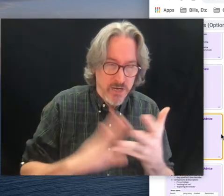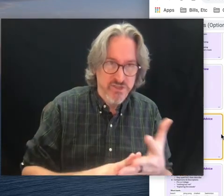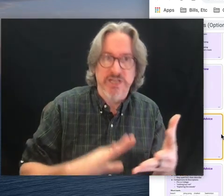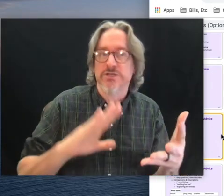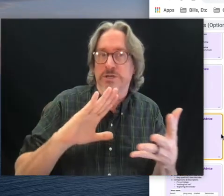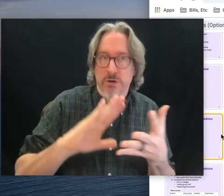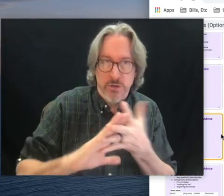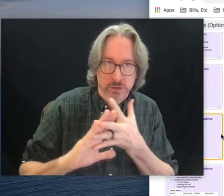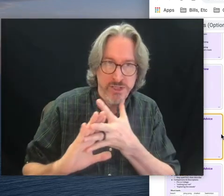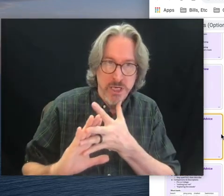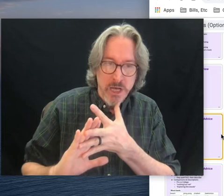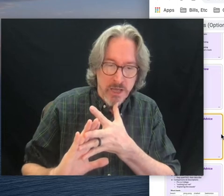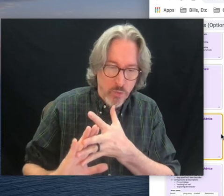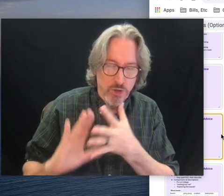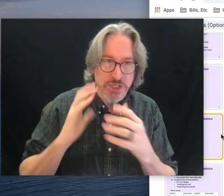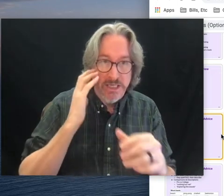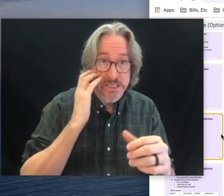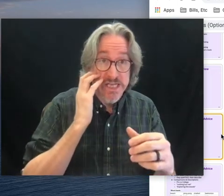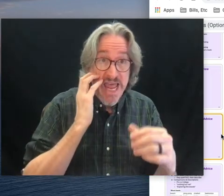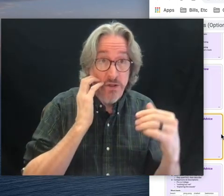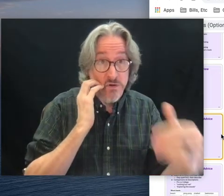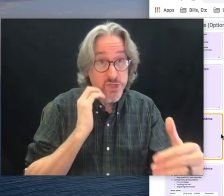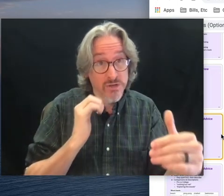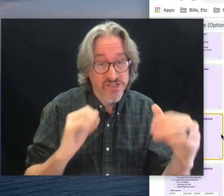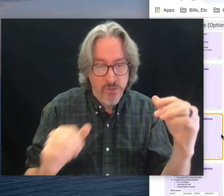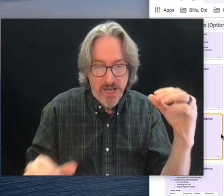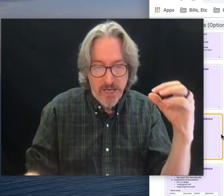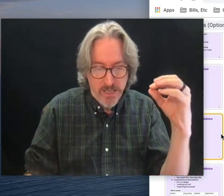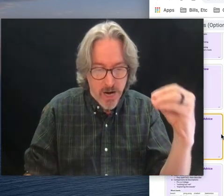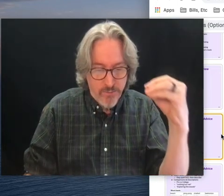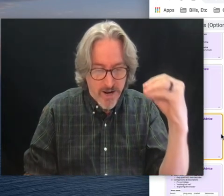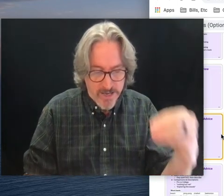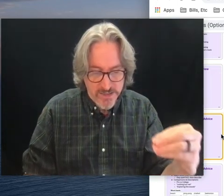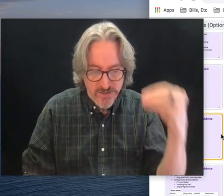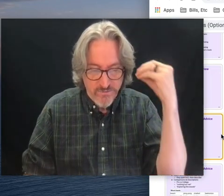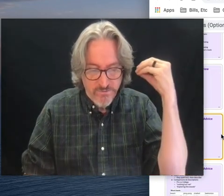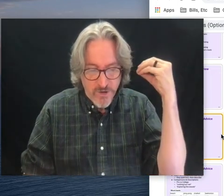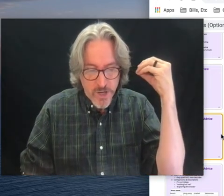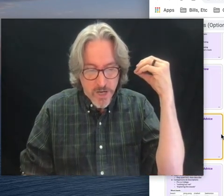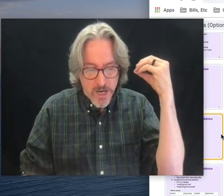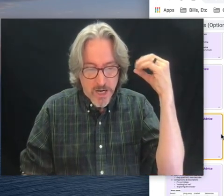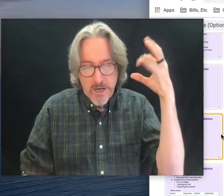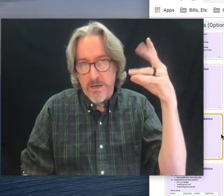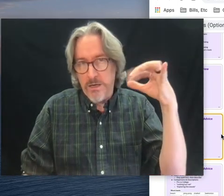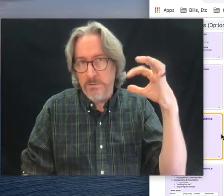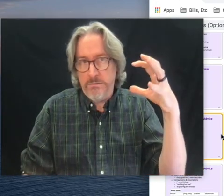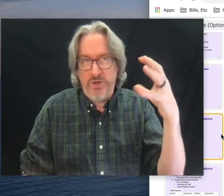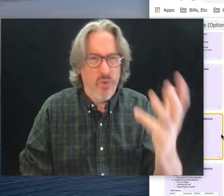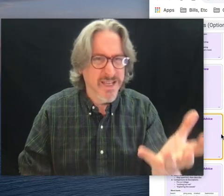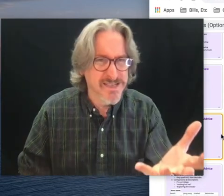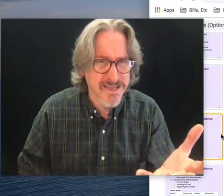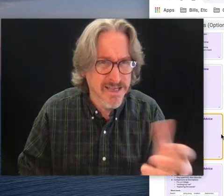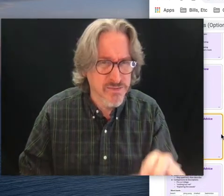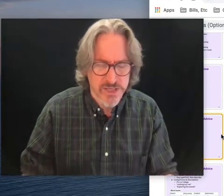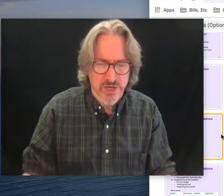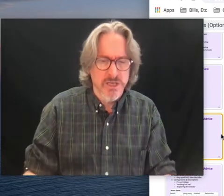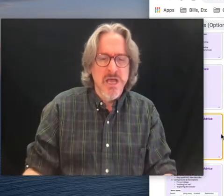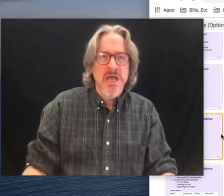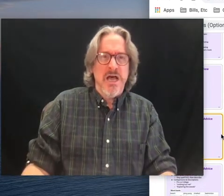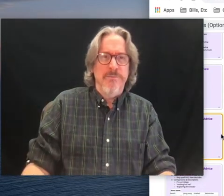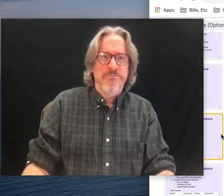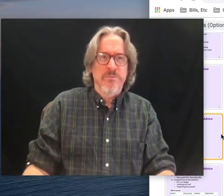the conversation starters and the worksheets. And there's also a comprehensive quiz, I think is what